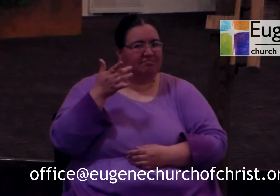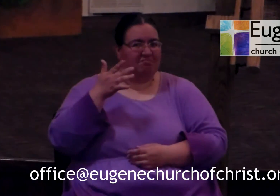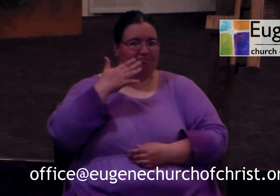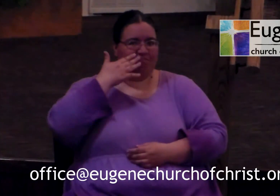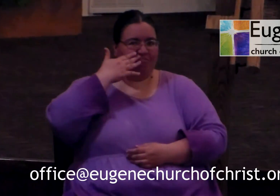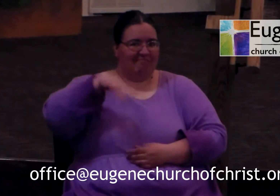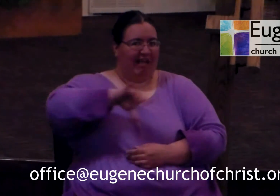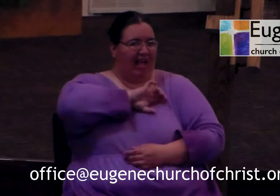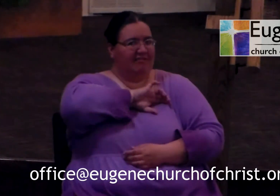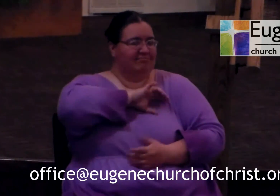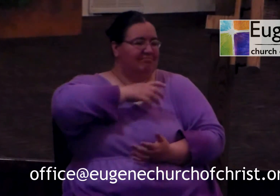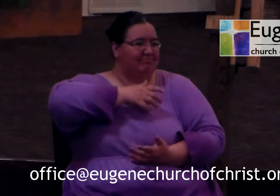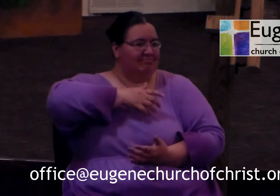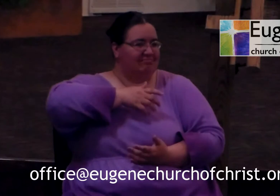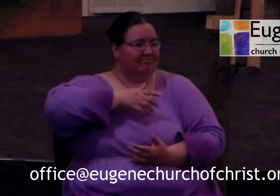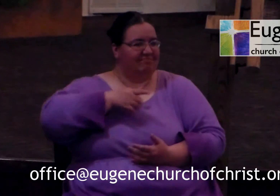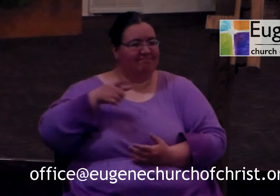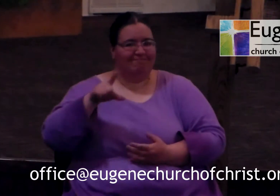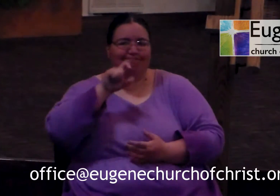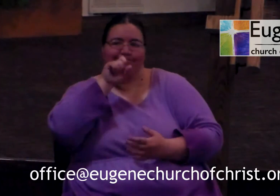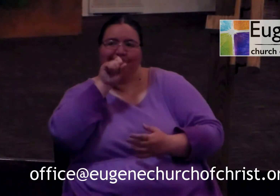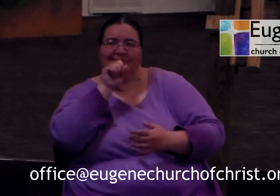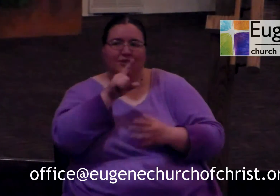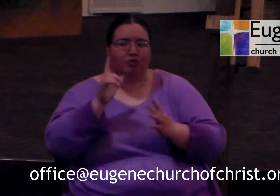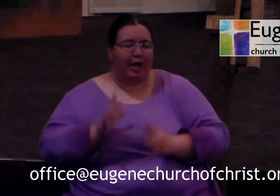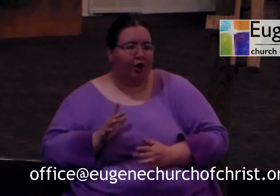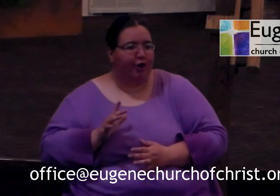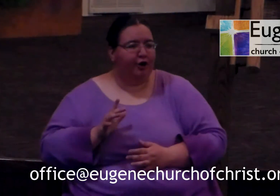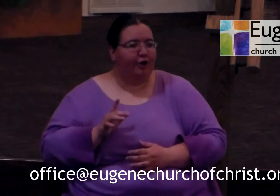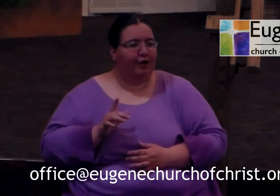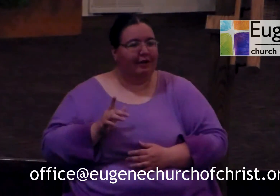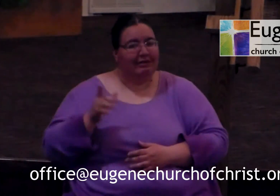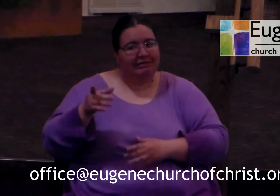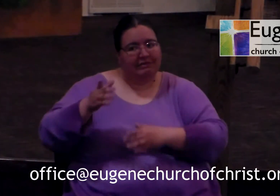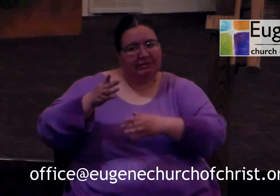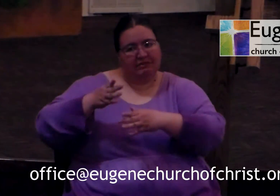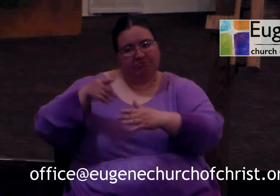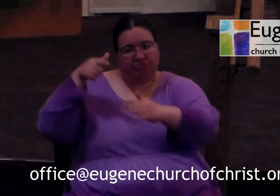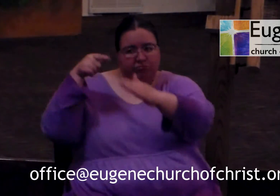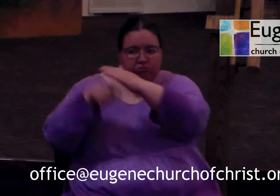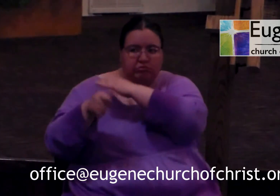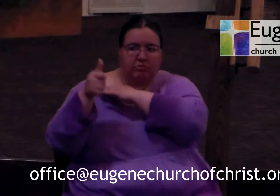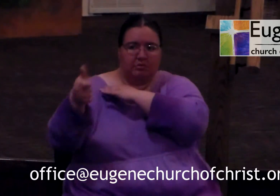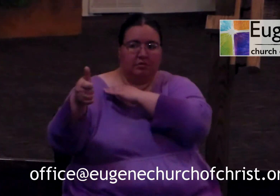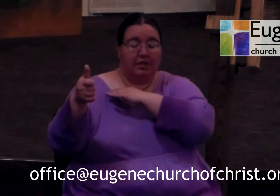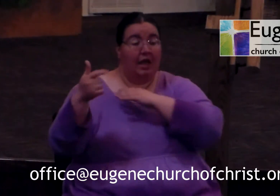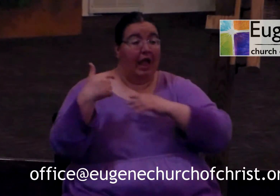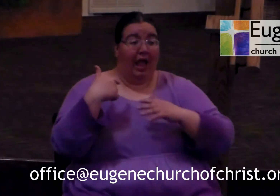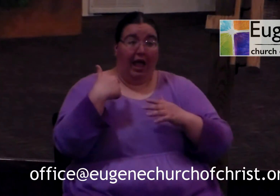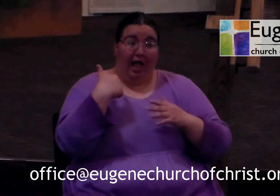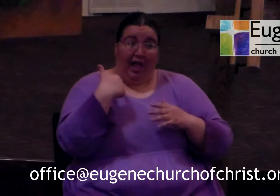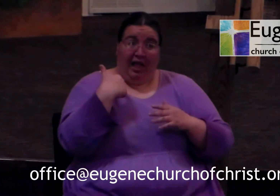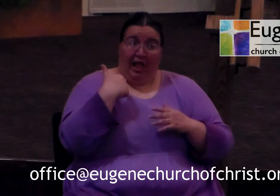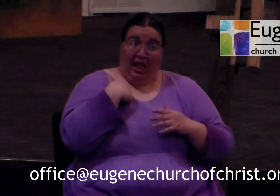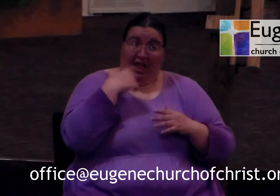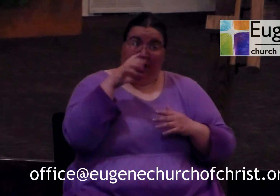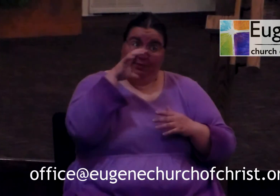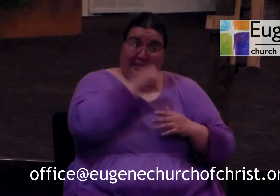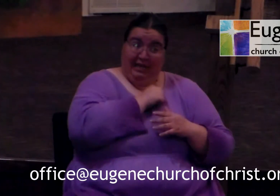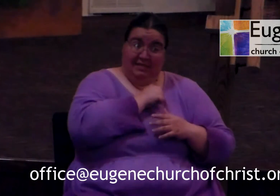And he ends his life in this way. And I imagine even among the apostles, as they hear about this, there are probably those that feel for him